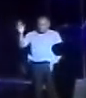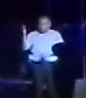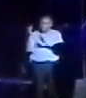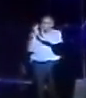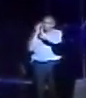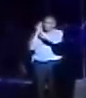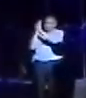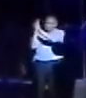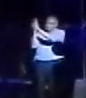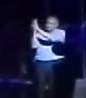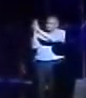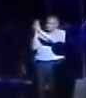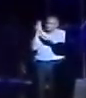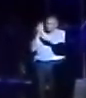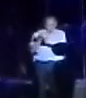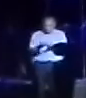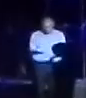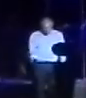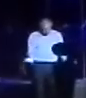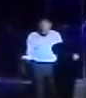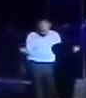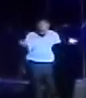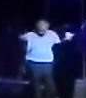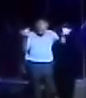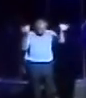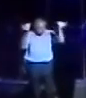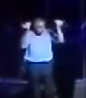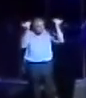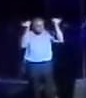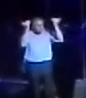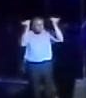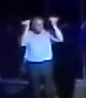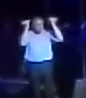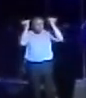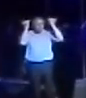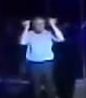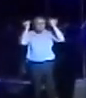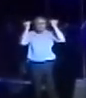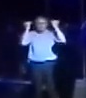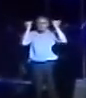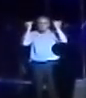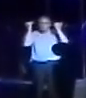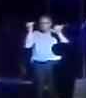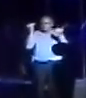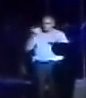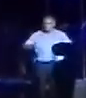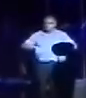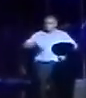overcome by your presence, Lord.